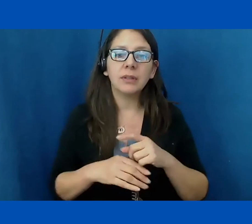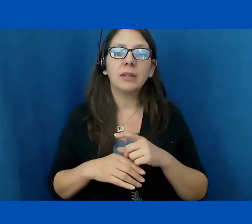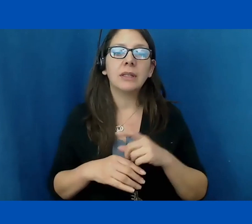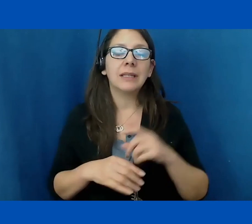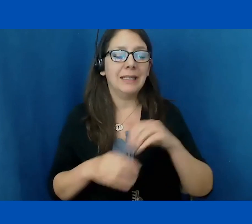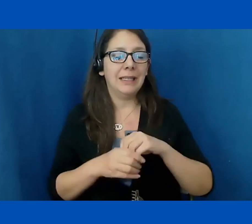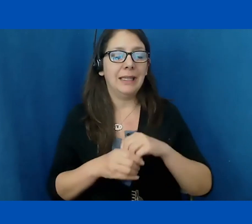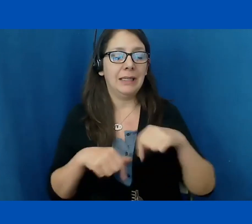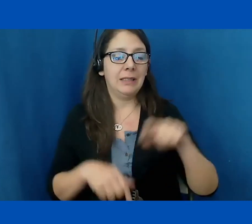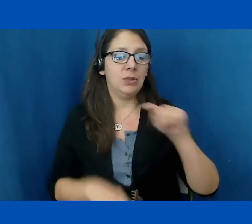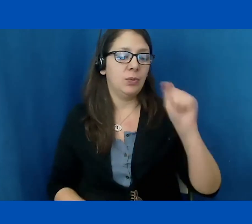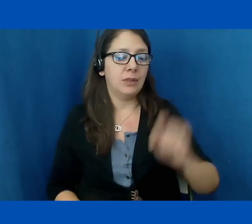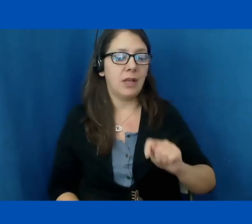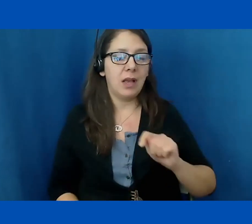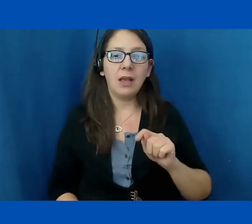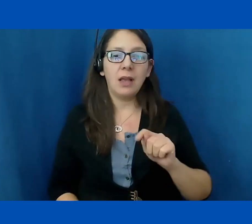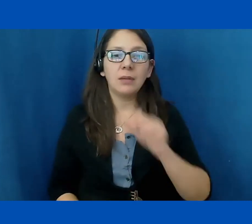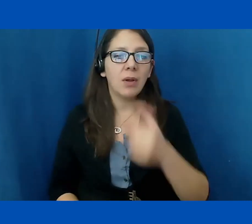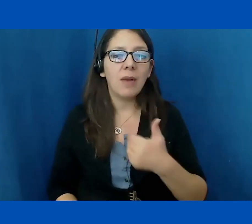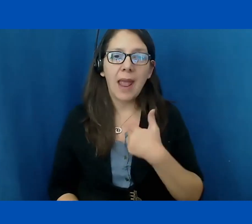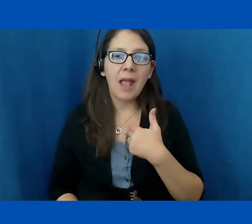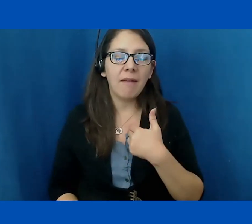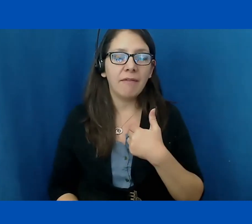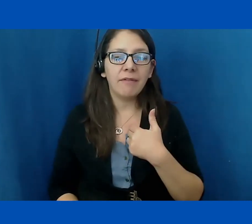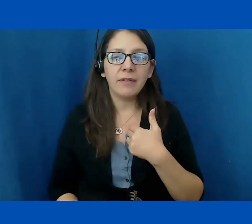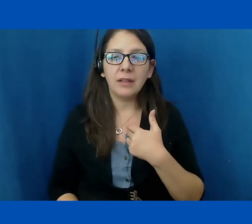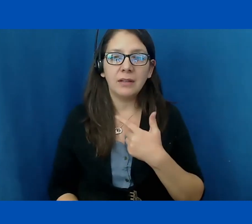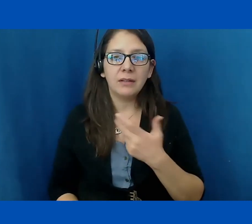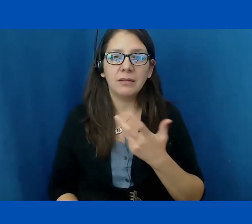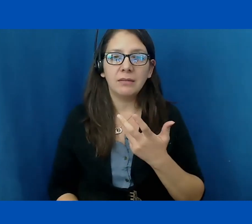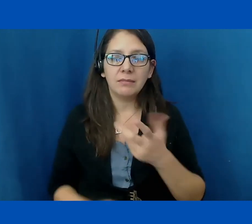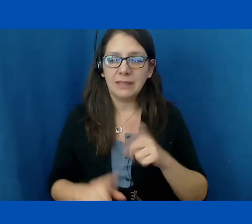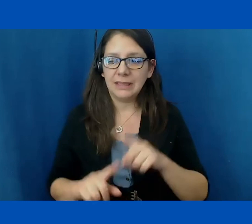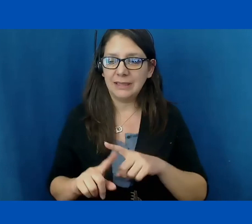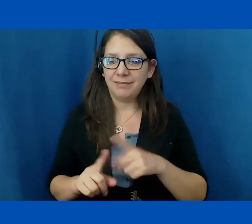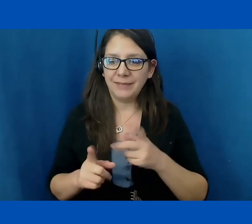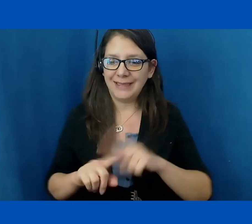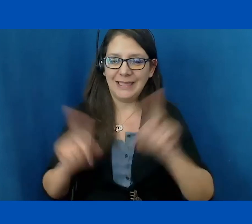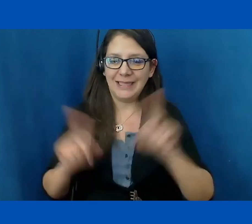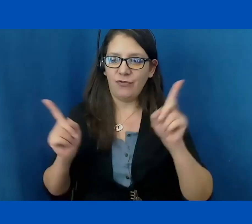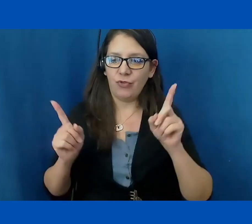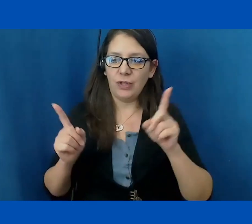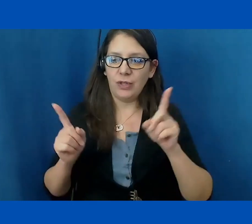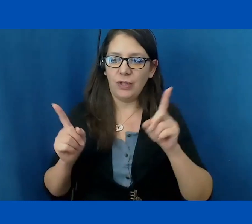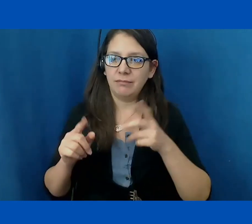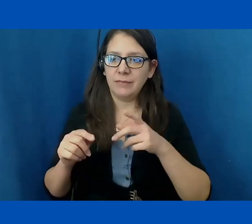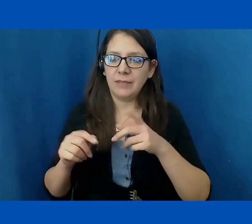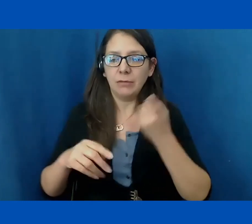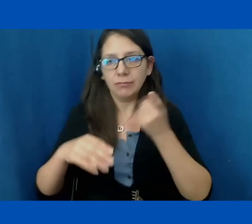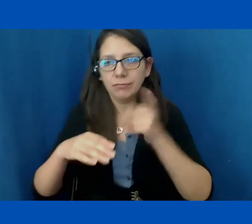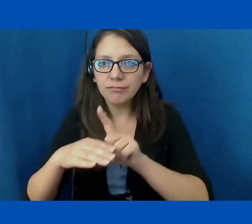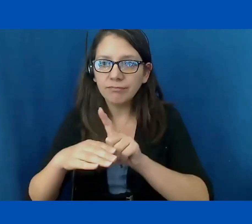that. There are certain places, but, on the East Coast is where I saw my first walk up